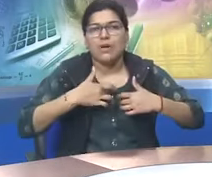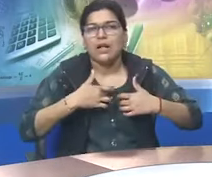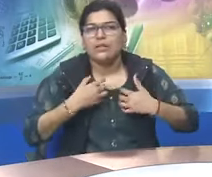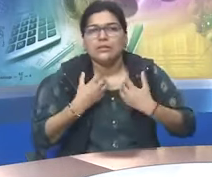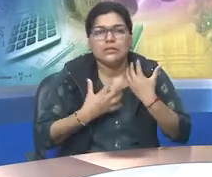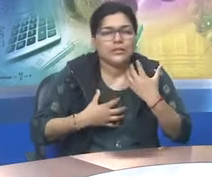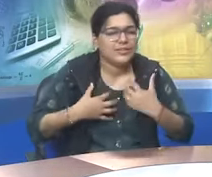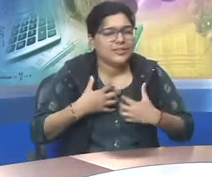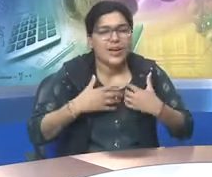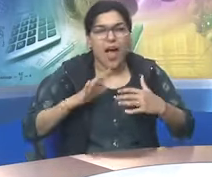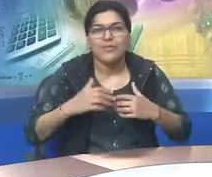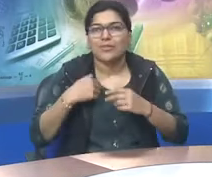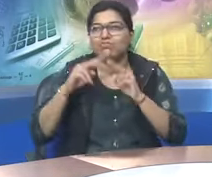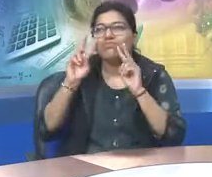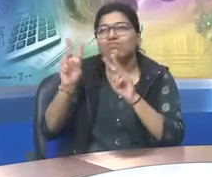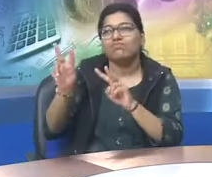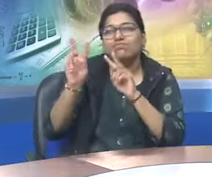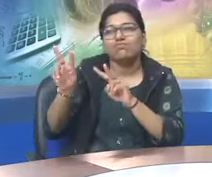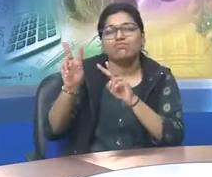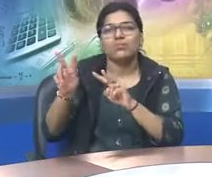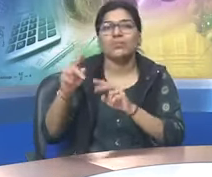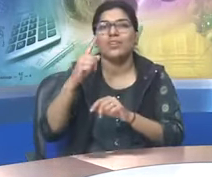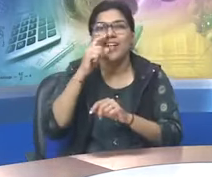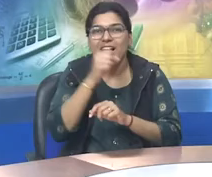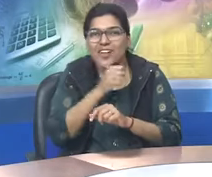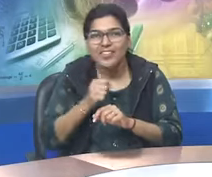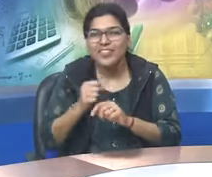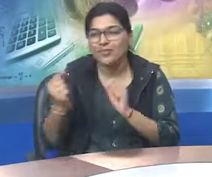and the poem name is My Grandmother's House,